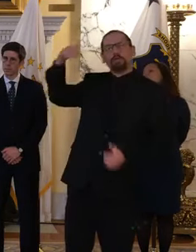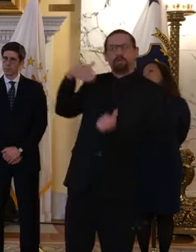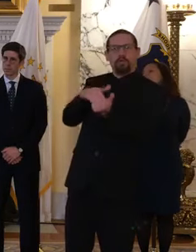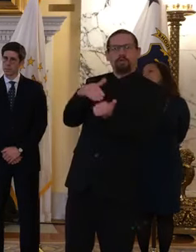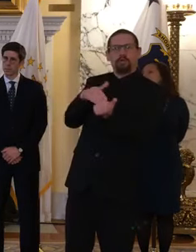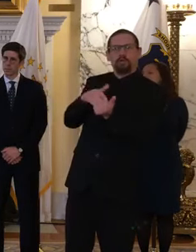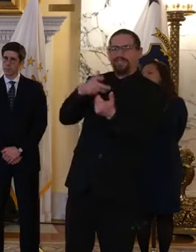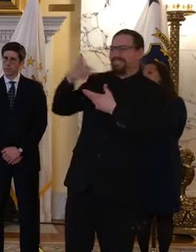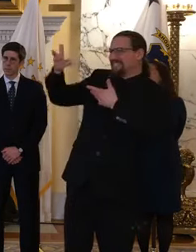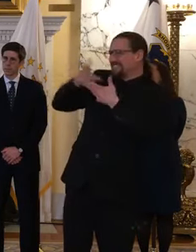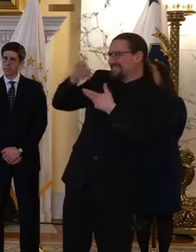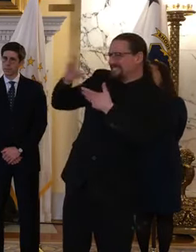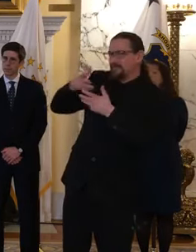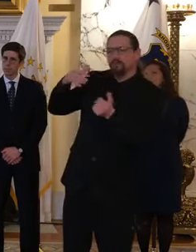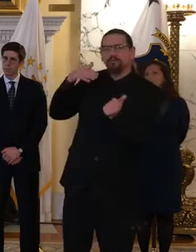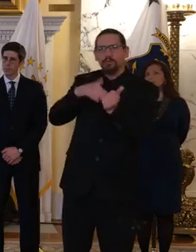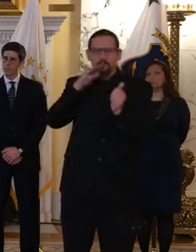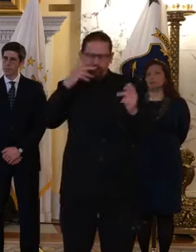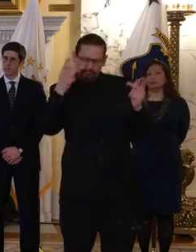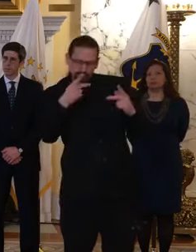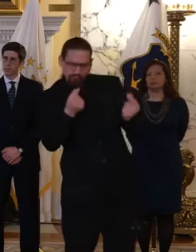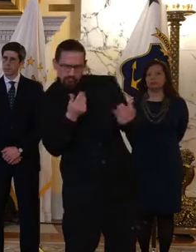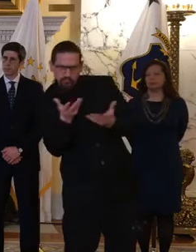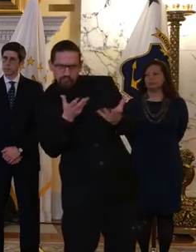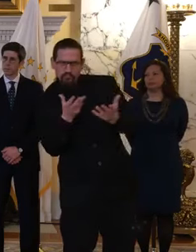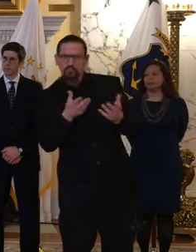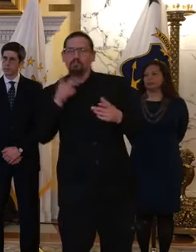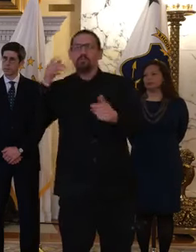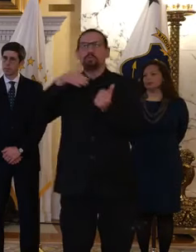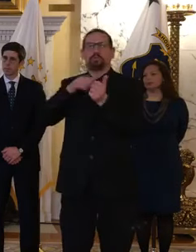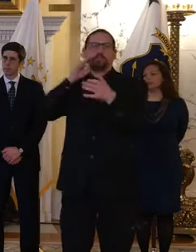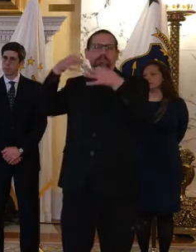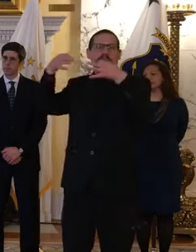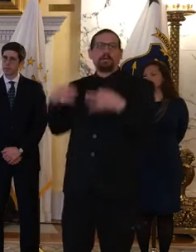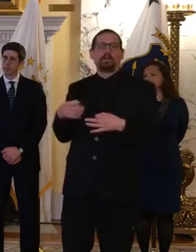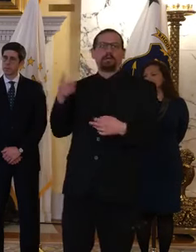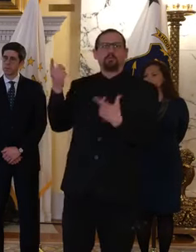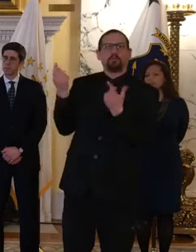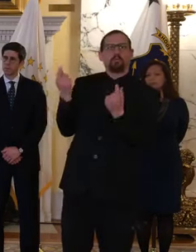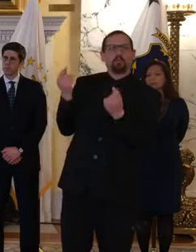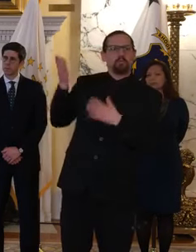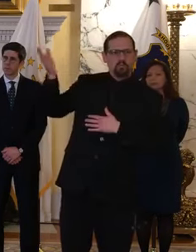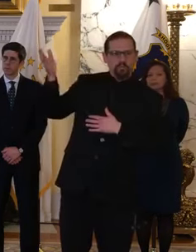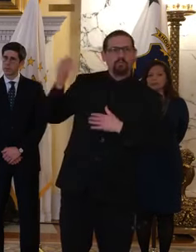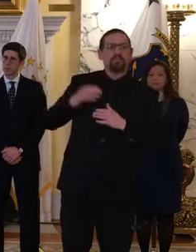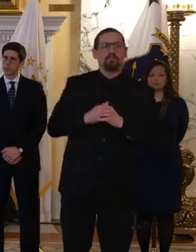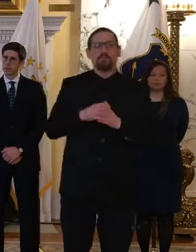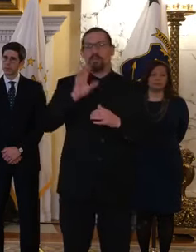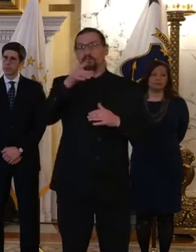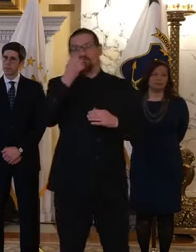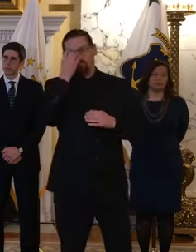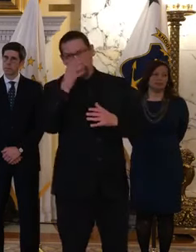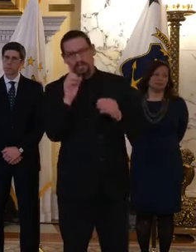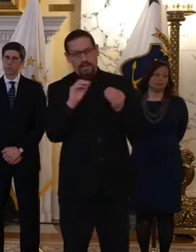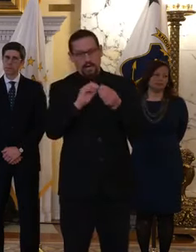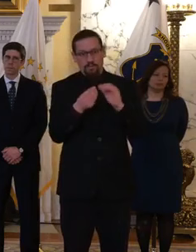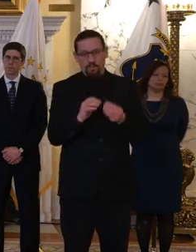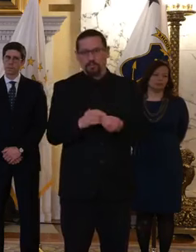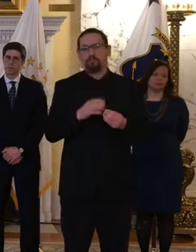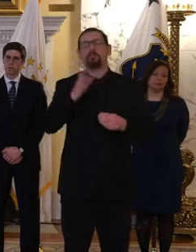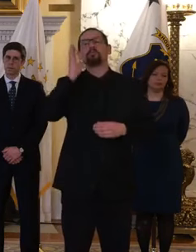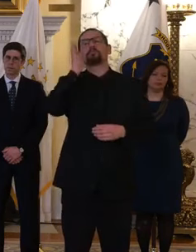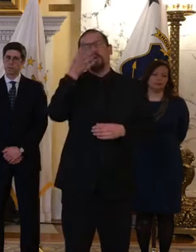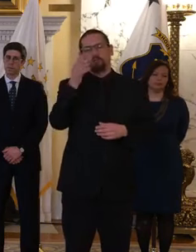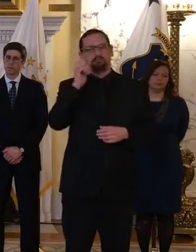that criteria will expand, but we're taking that step by step. If your provider directs you to